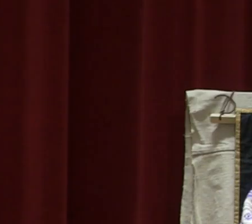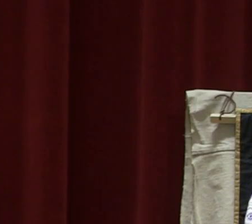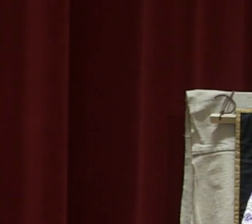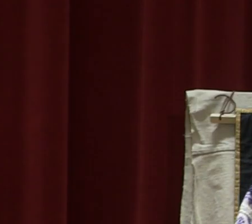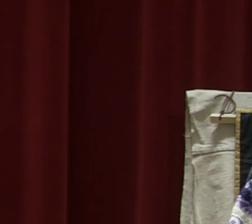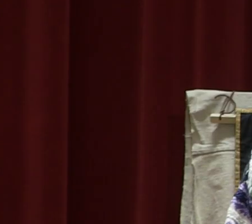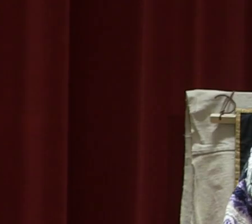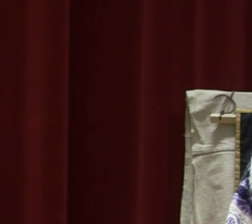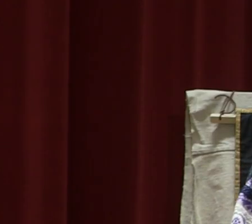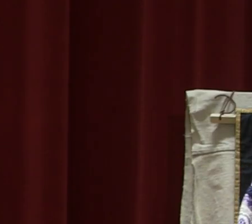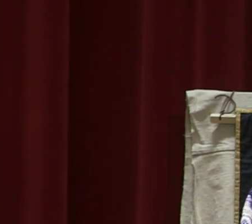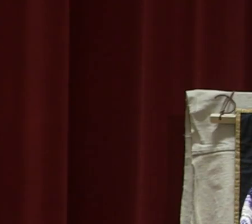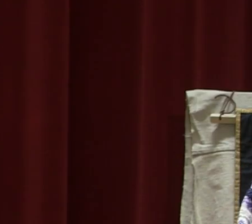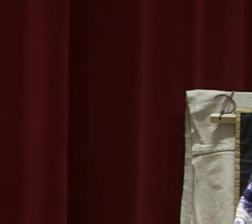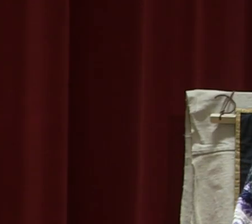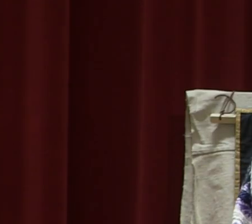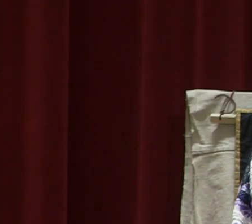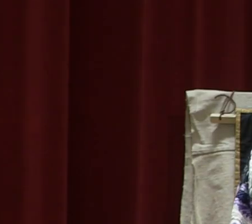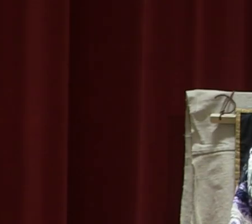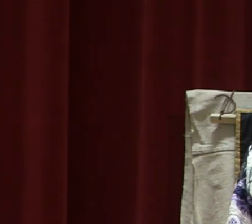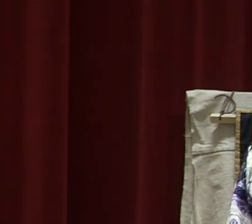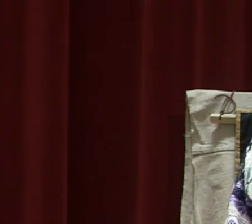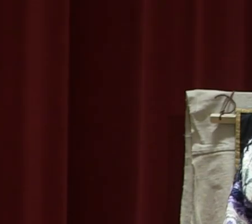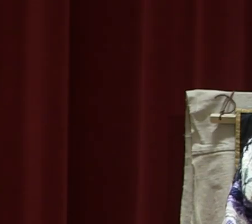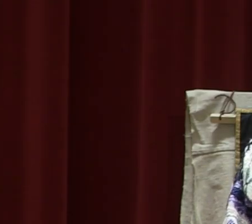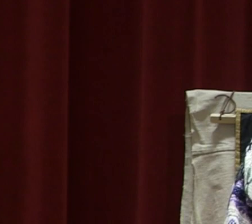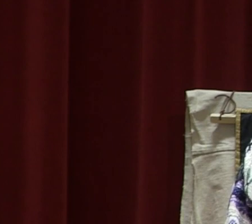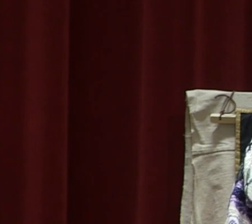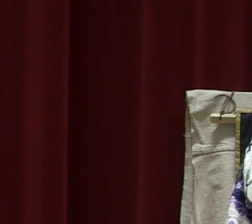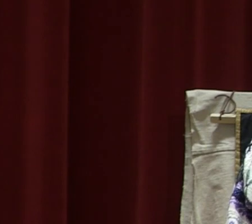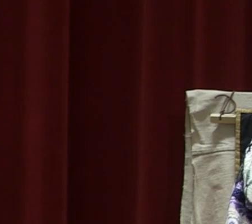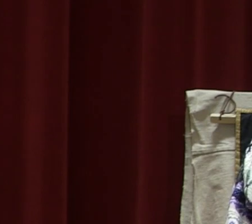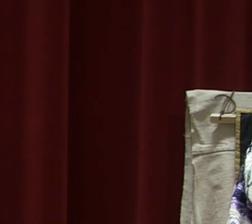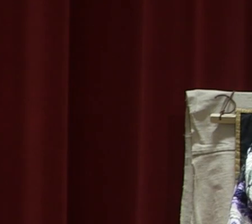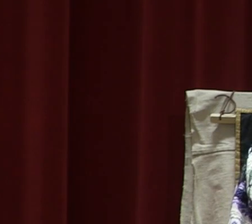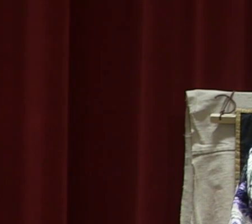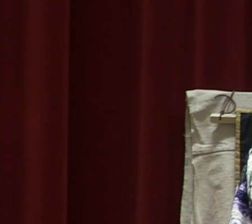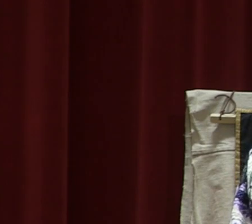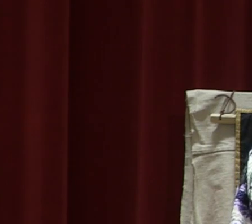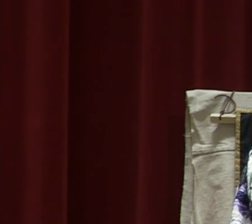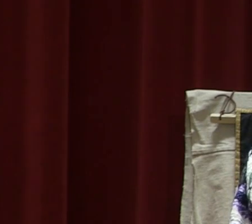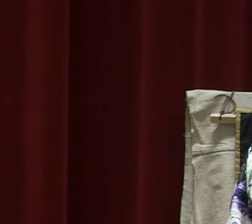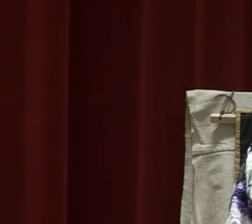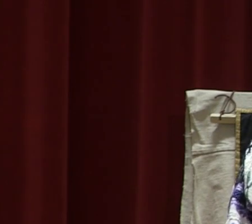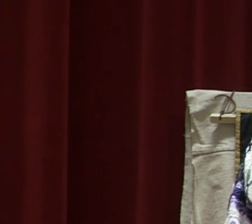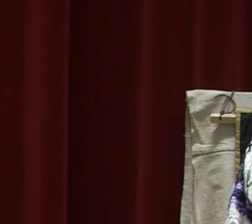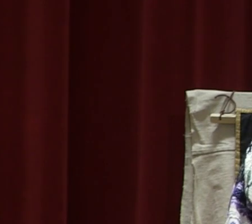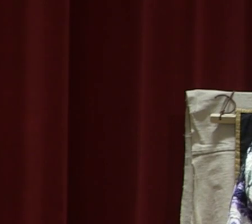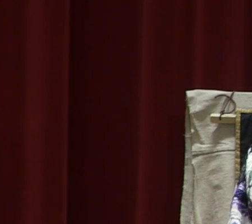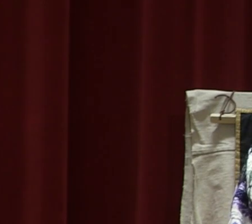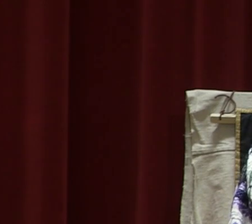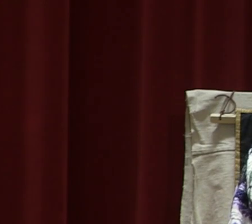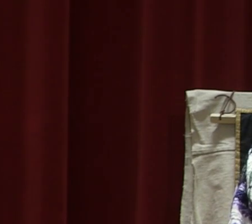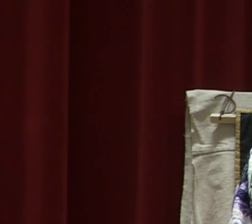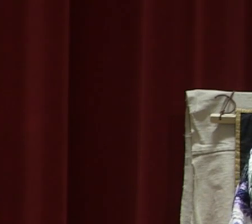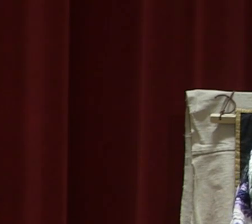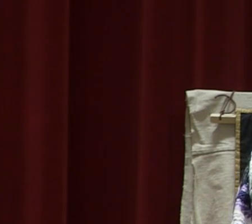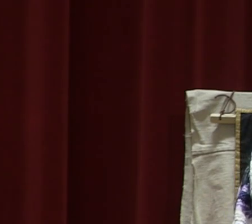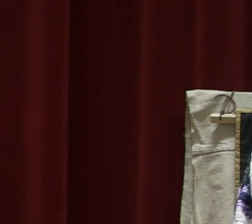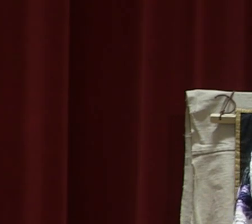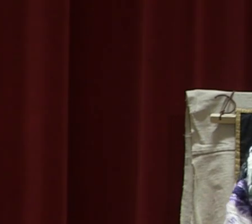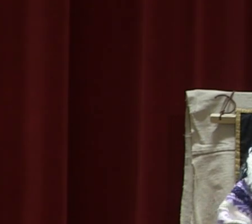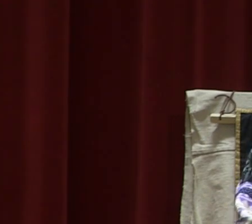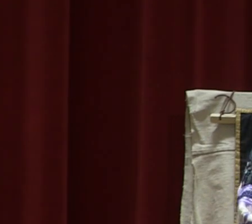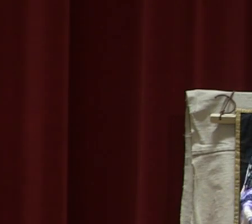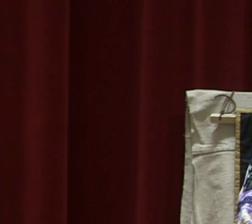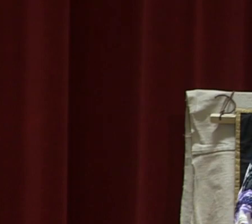"Ha," said Stevie Mac. "No one tells me when to finish the tune. The tune is over when it's